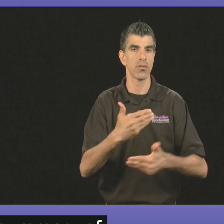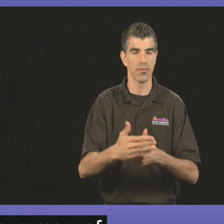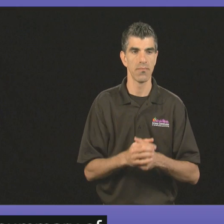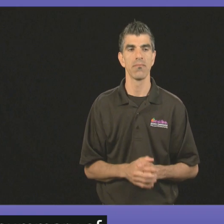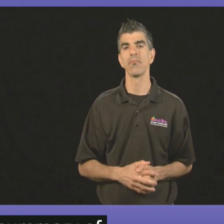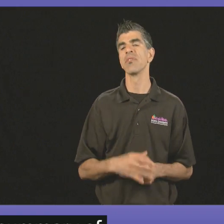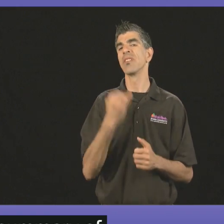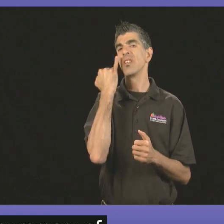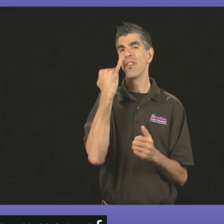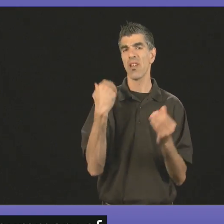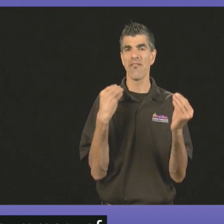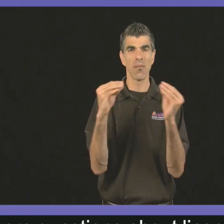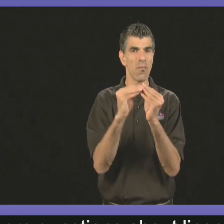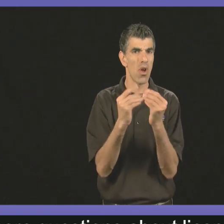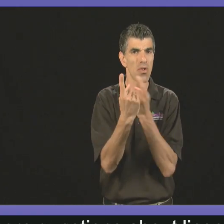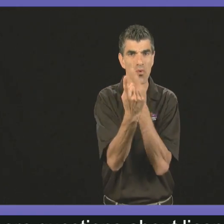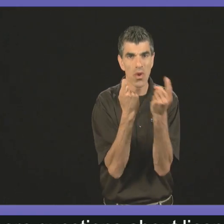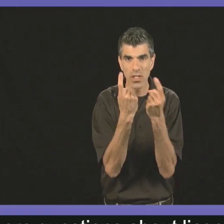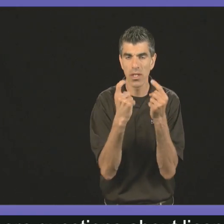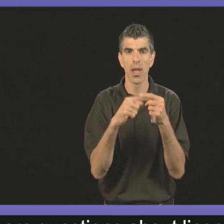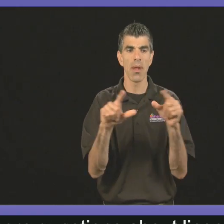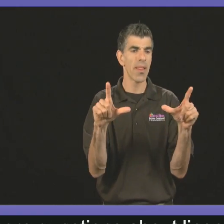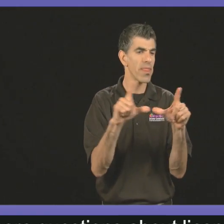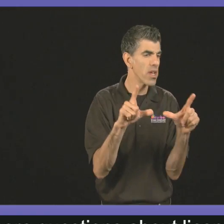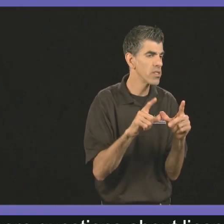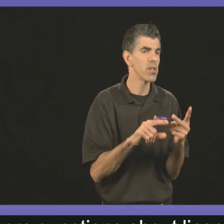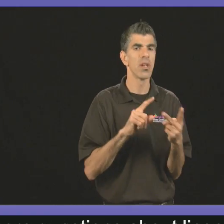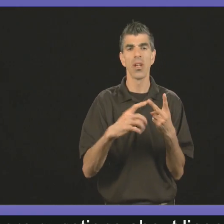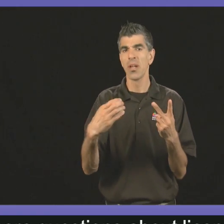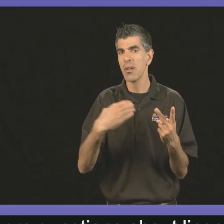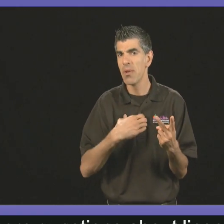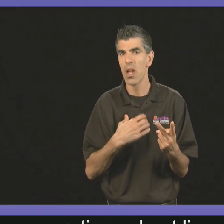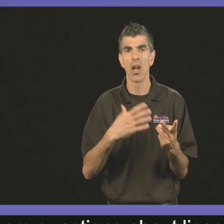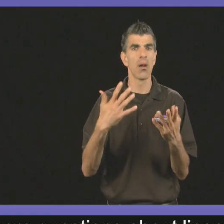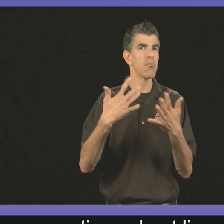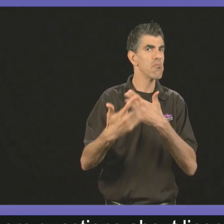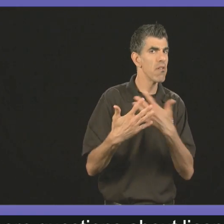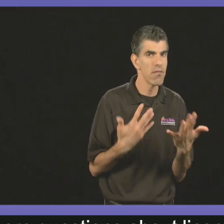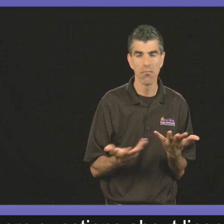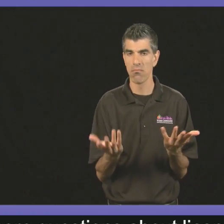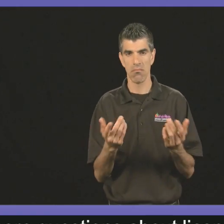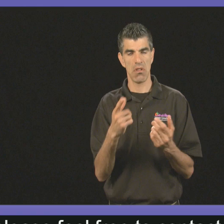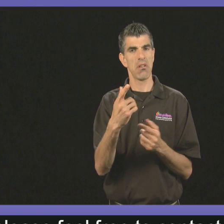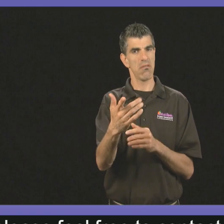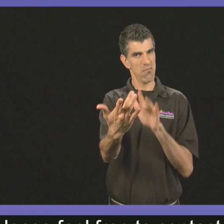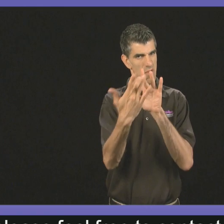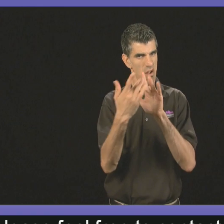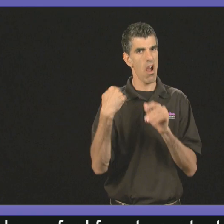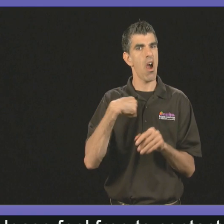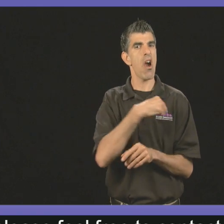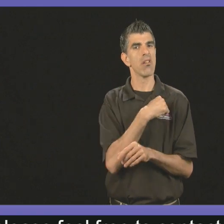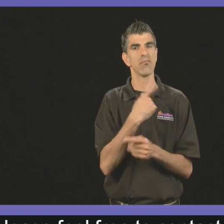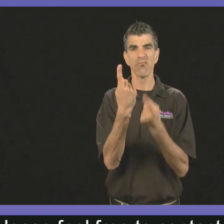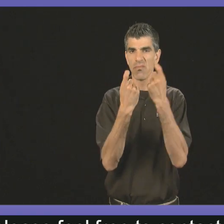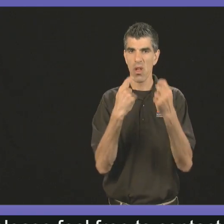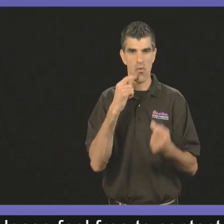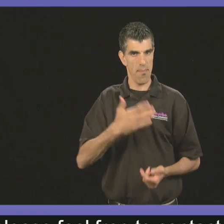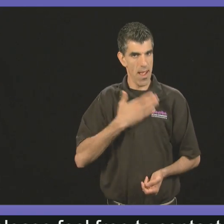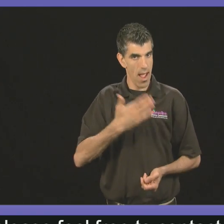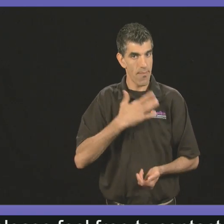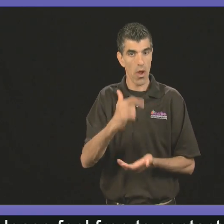process. If you have more questions about licensure, the complaint process, or anything,